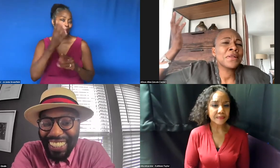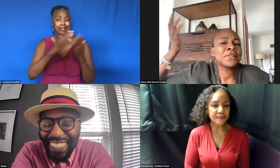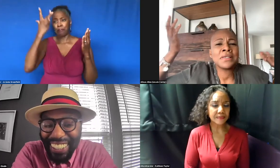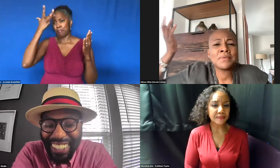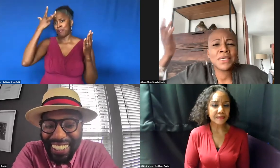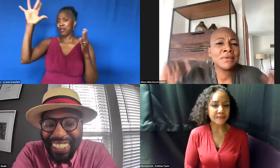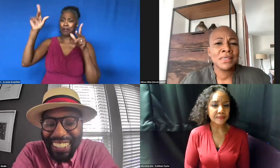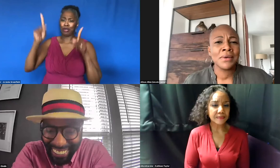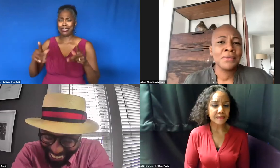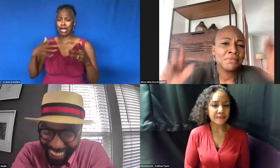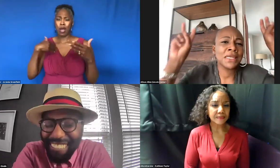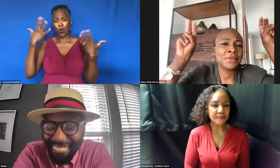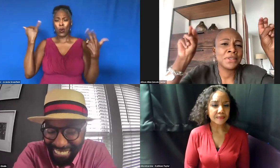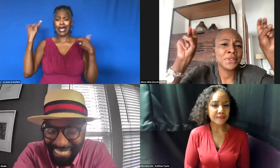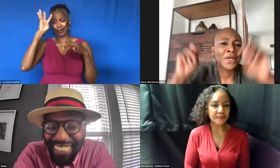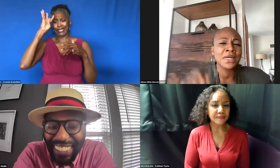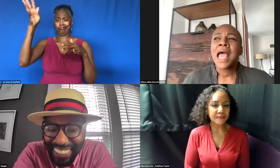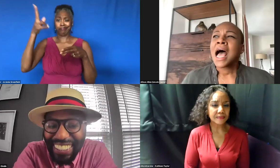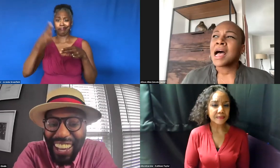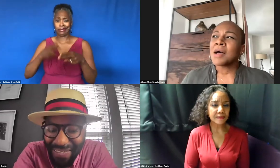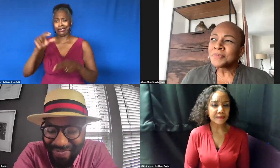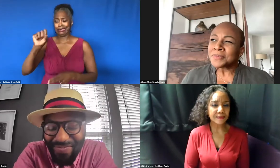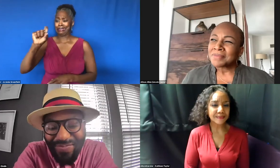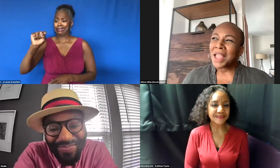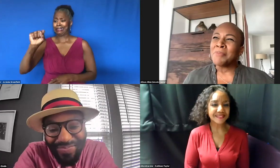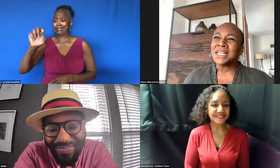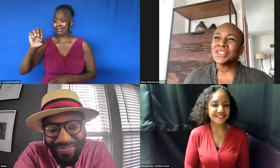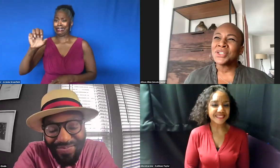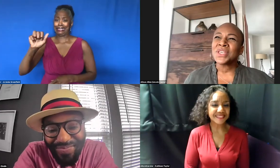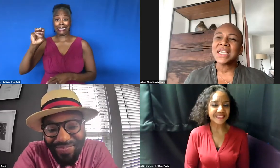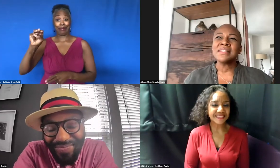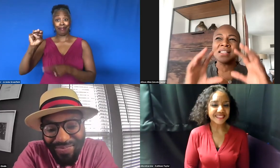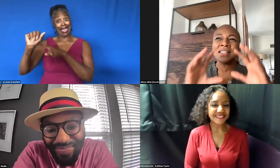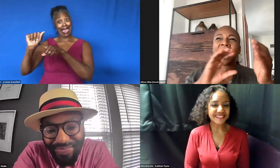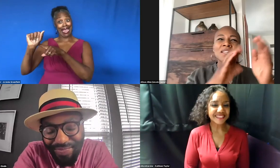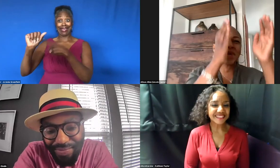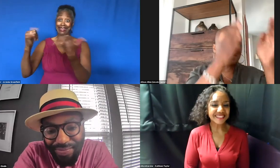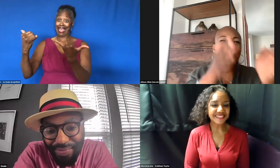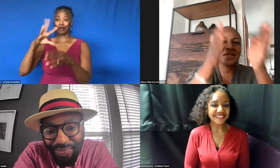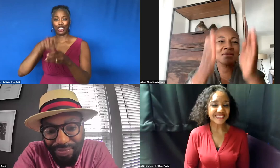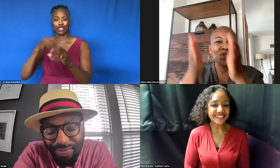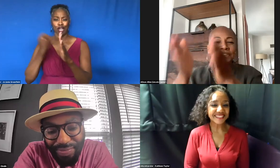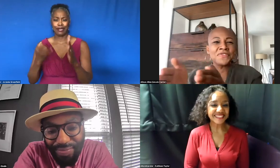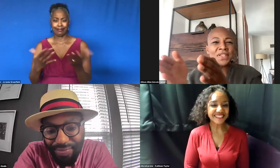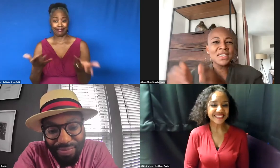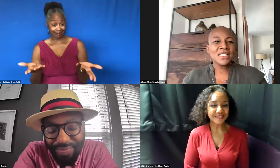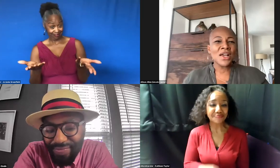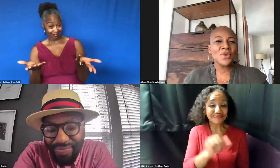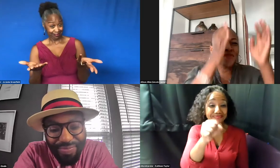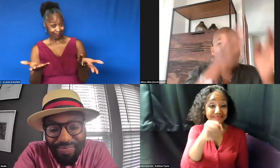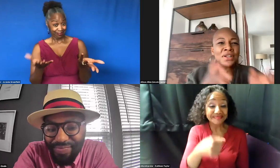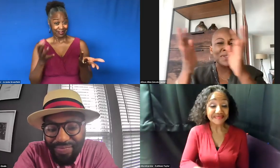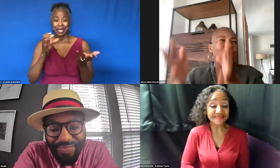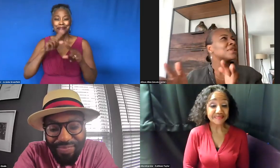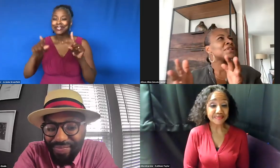well, let's just call it STEAM, and, you know, then it'll include art. Yep. But do you think it's not that it runs sort of, you